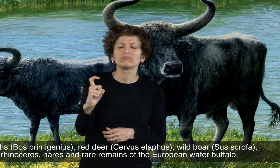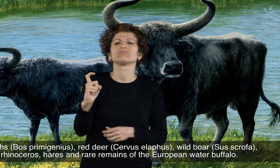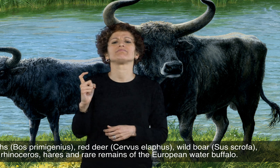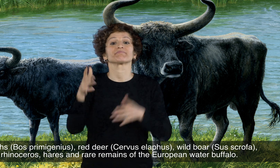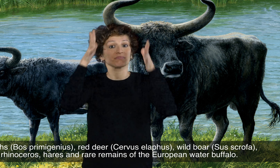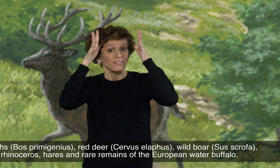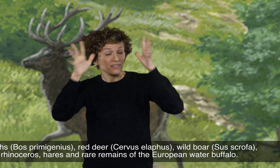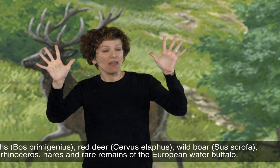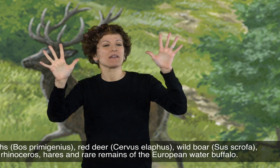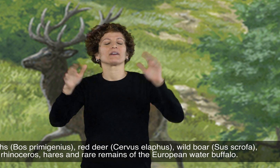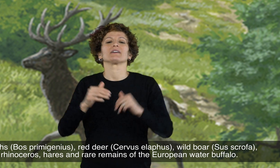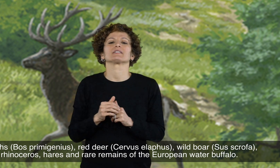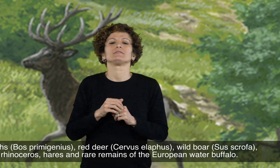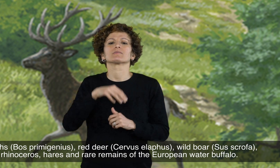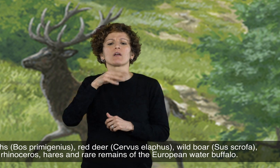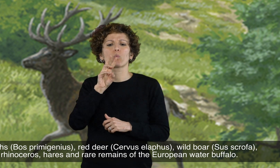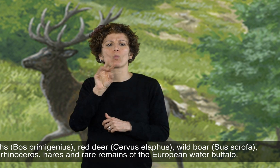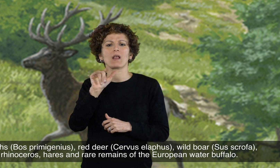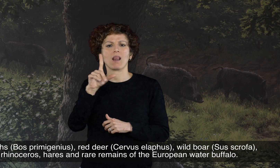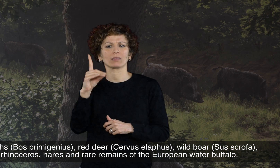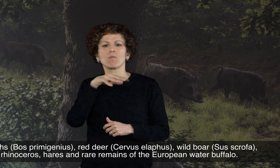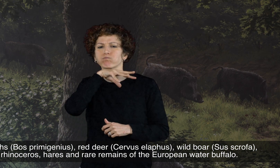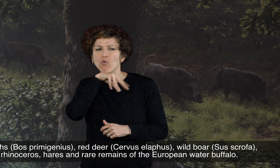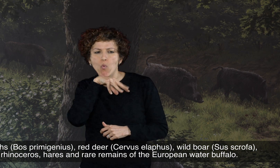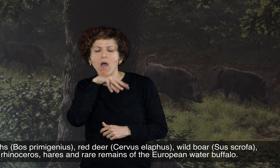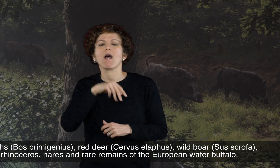aurochs, red deer, wild boar,